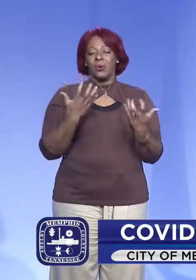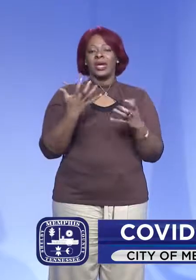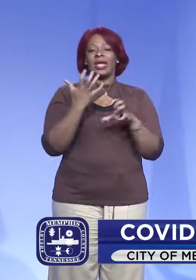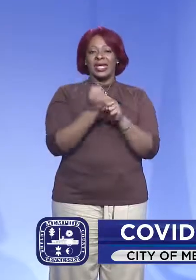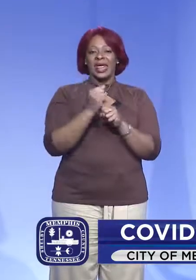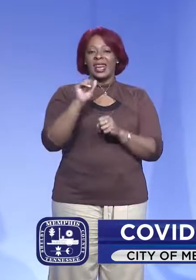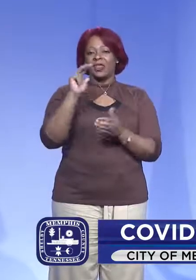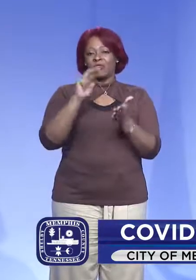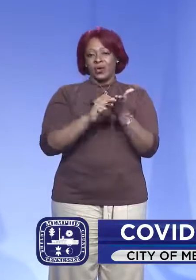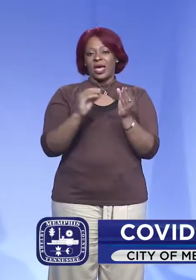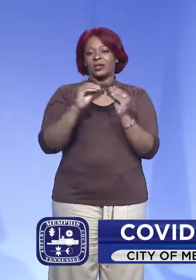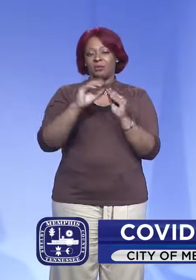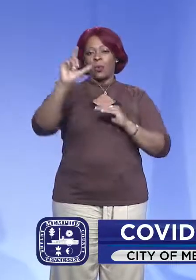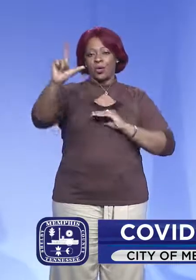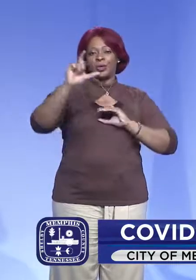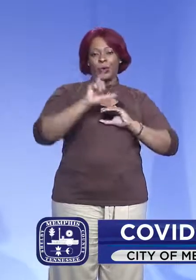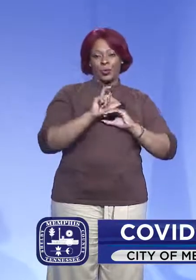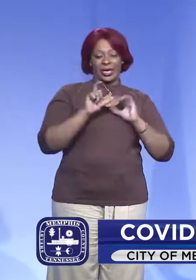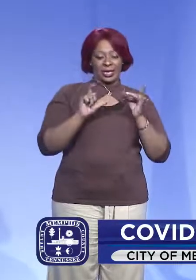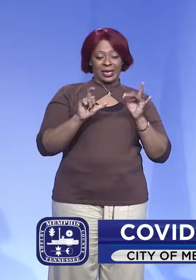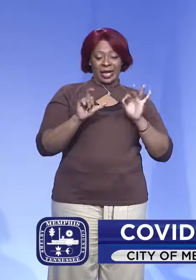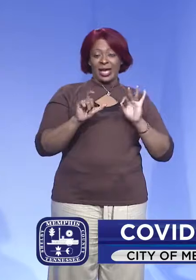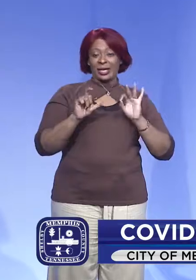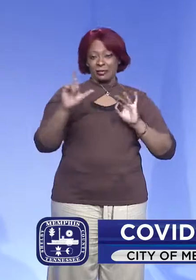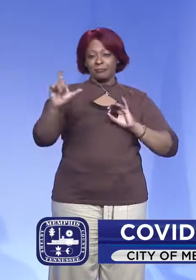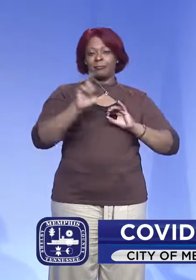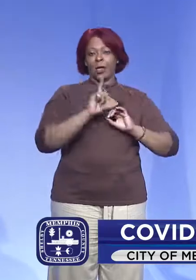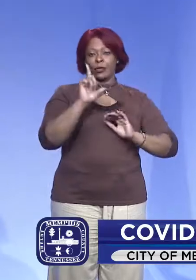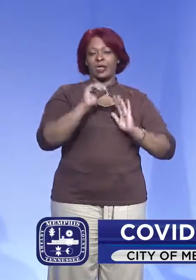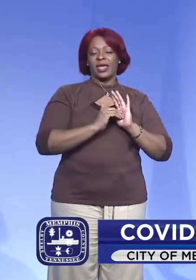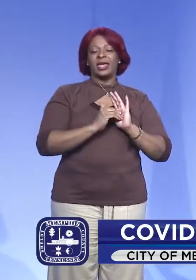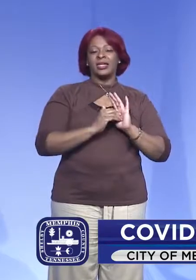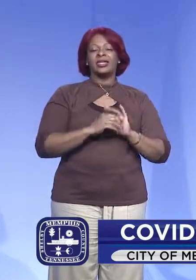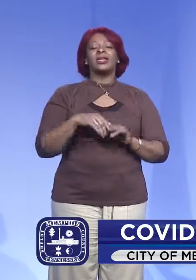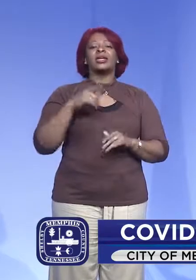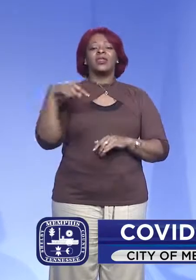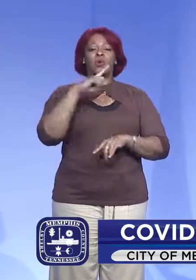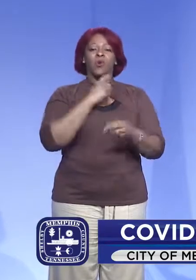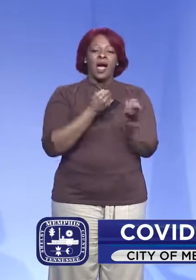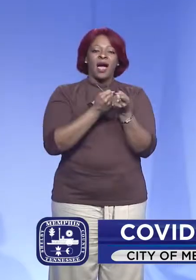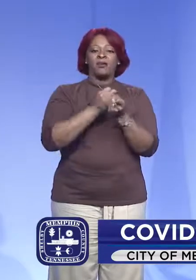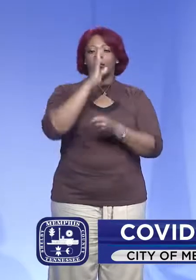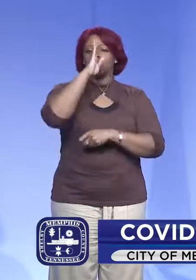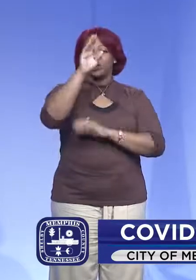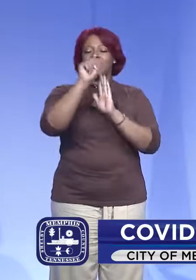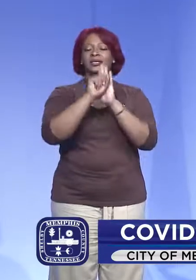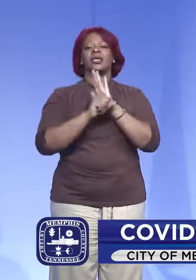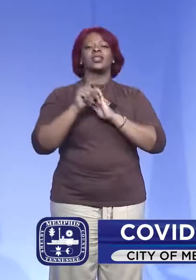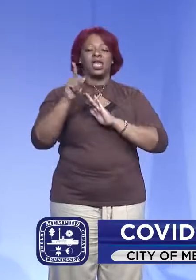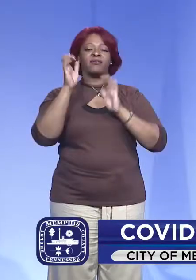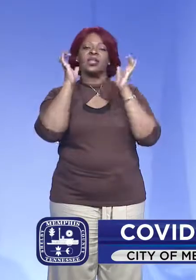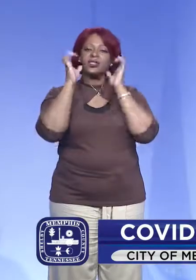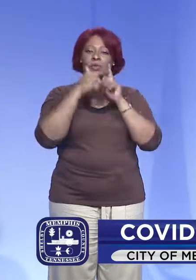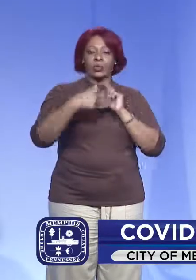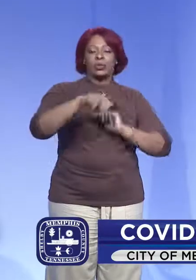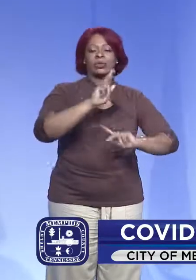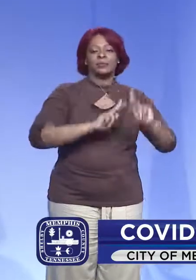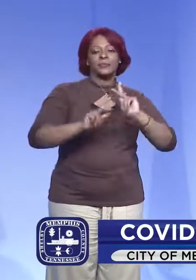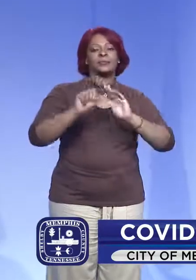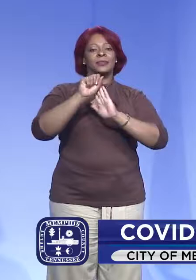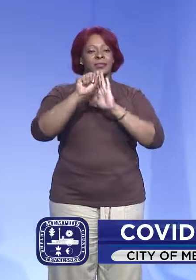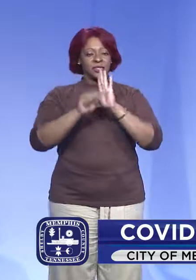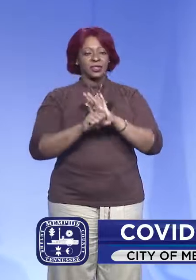more doses. So one, I know that those who have advocated directly to the state are being heard. And I know the state